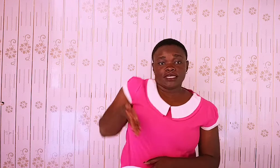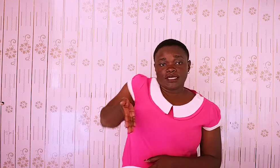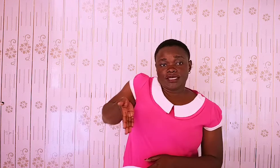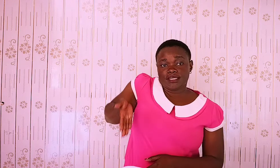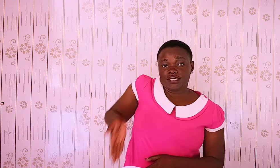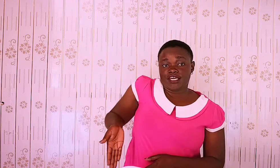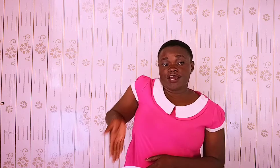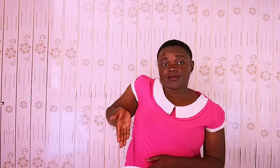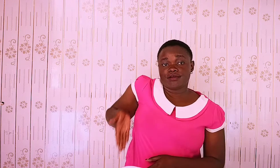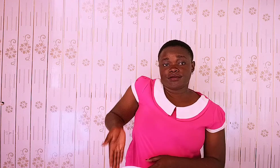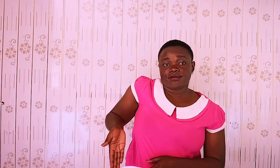hear.